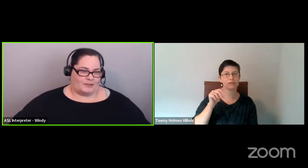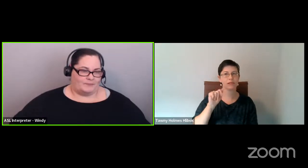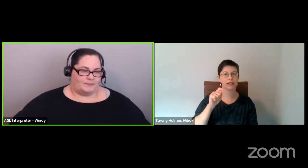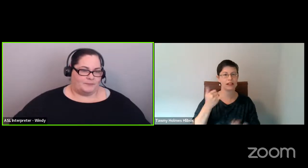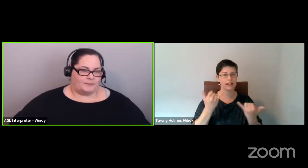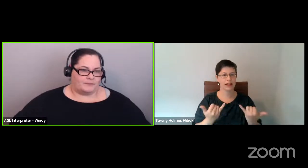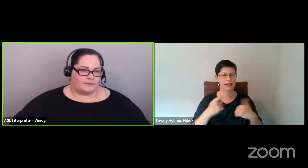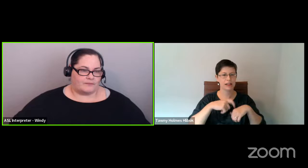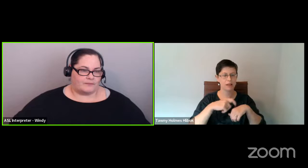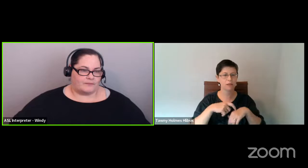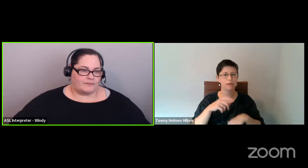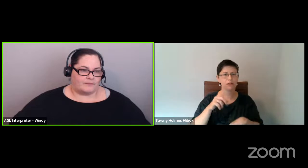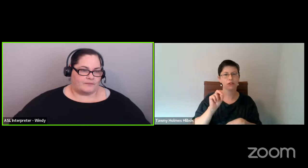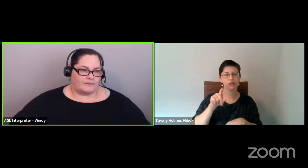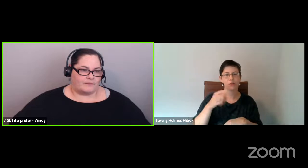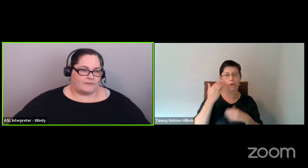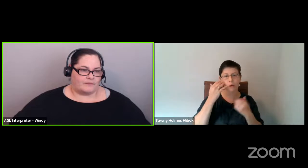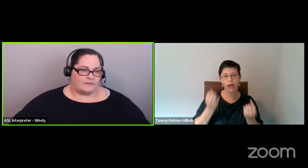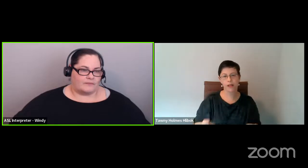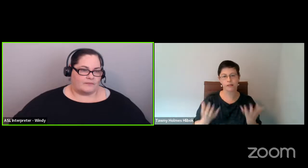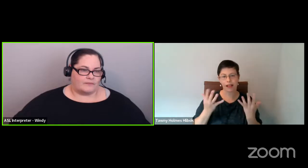I have a question.